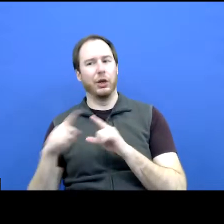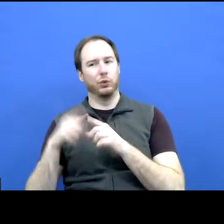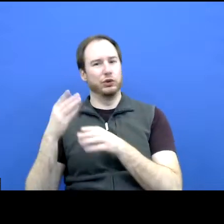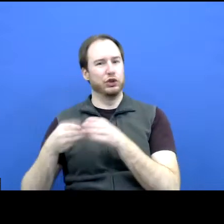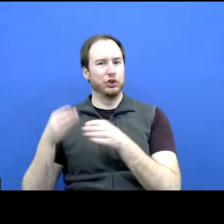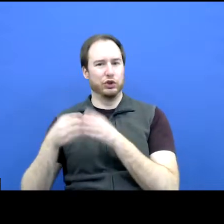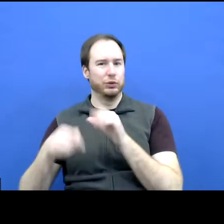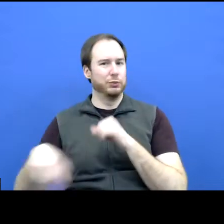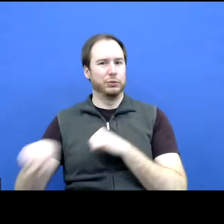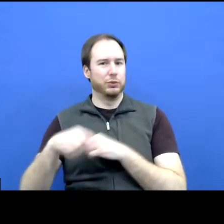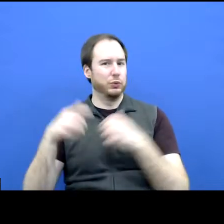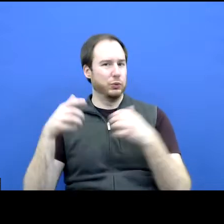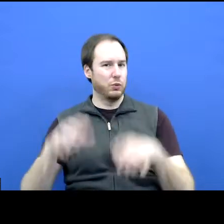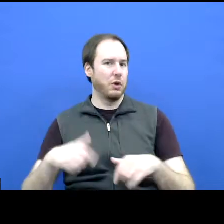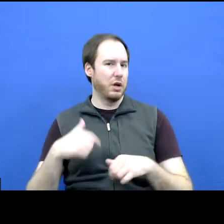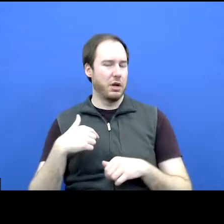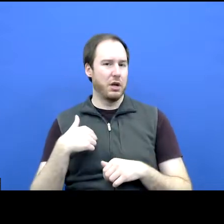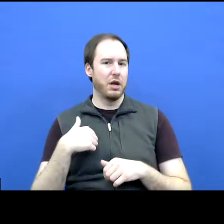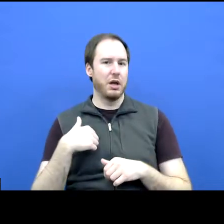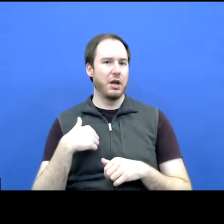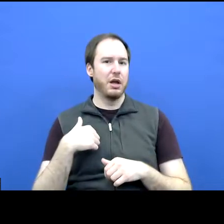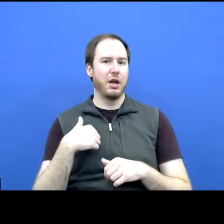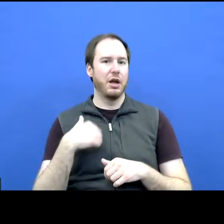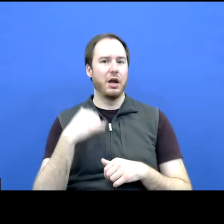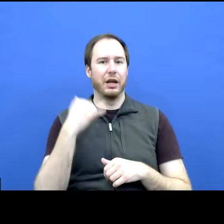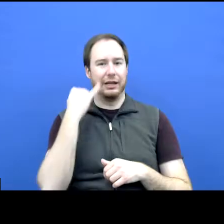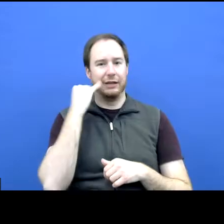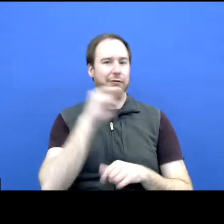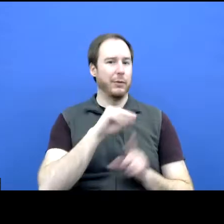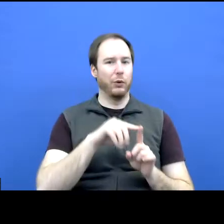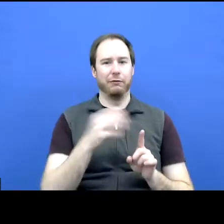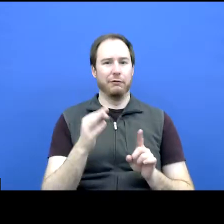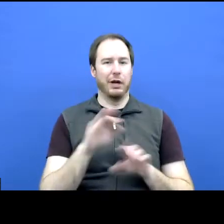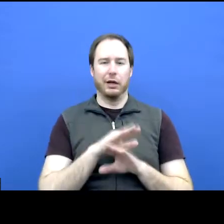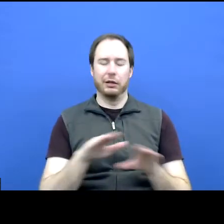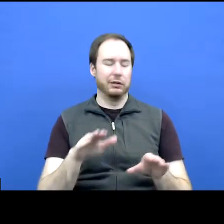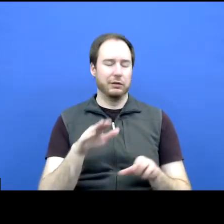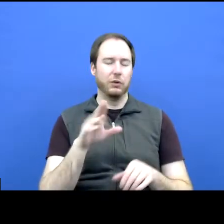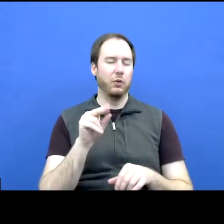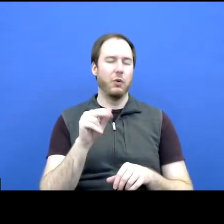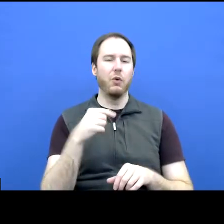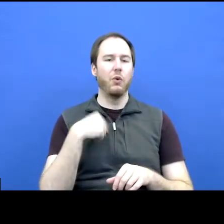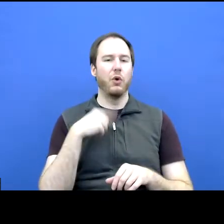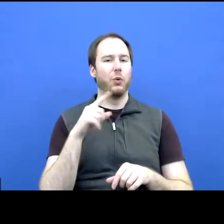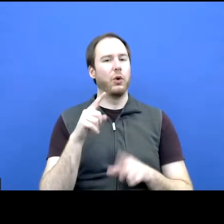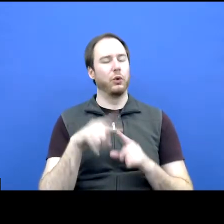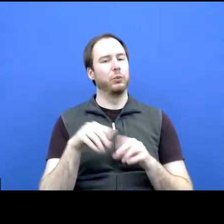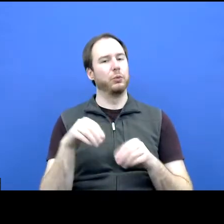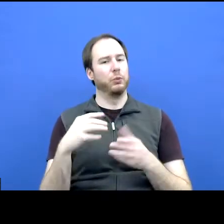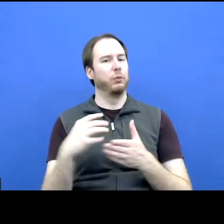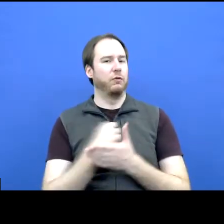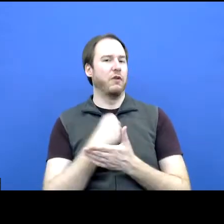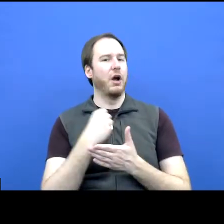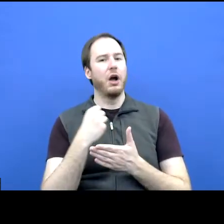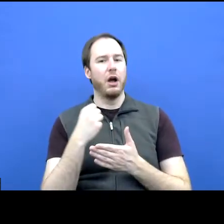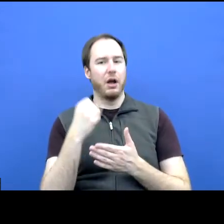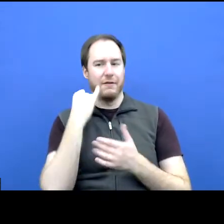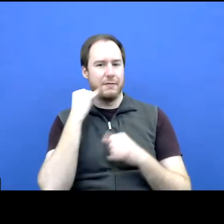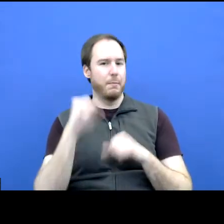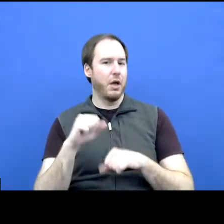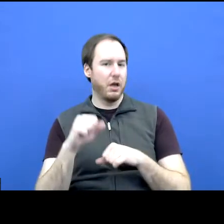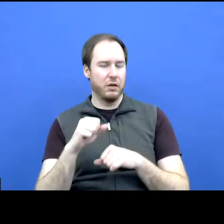disturbing somebody. If we're doing it Monday through Friday, that's not our intentions. We just want to be able to utilize it when it's